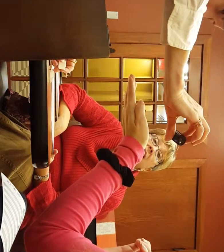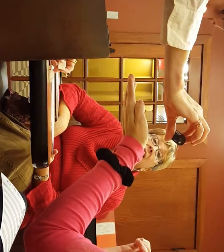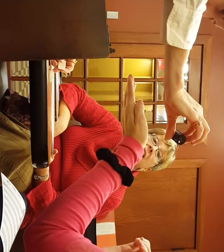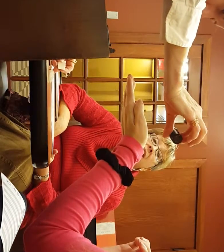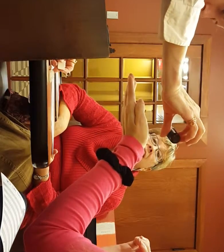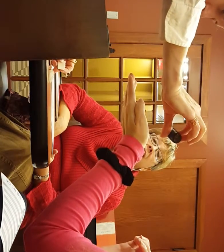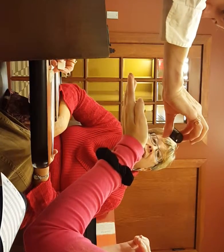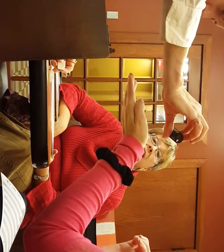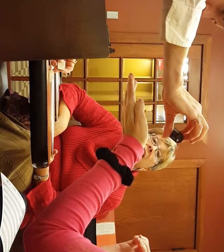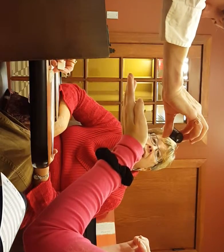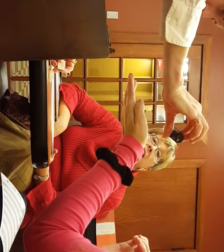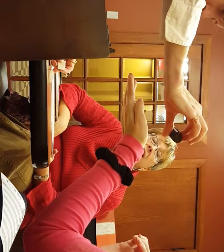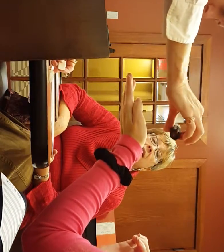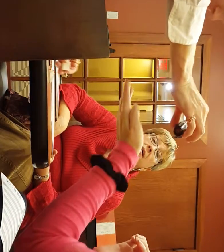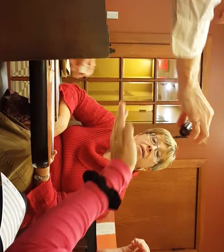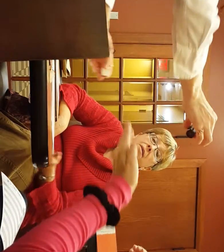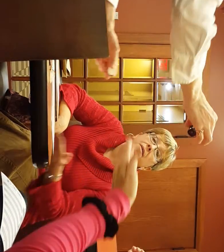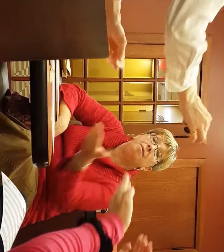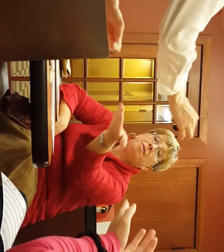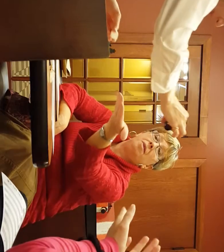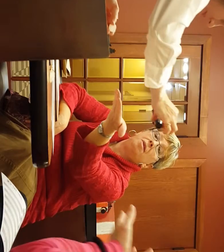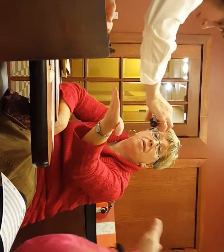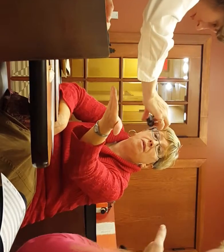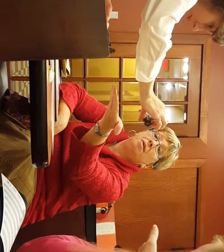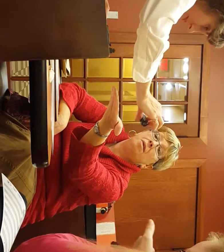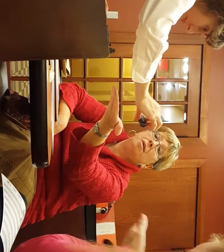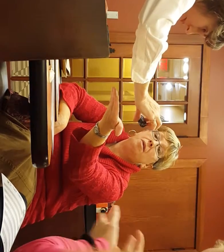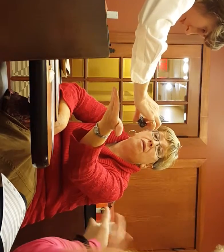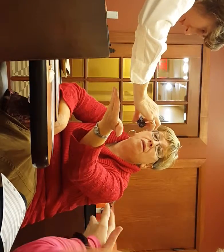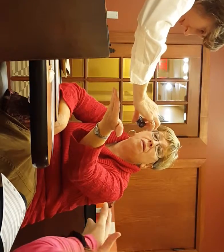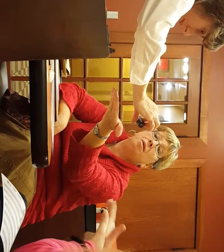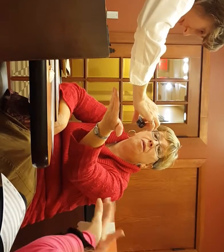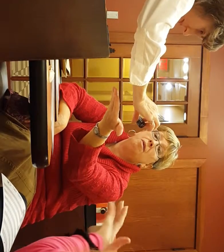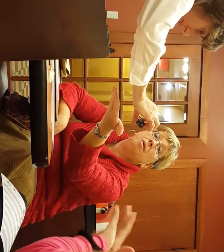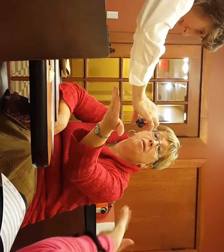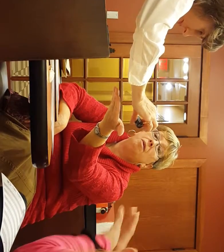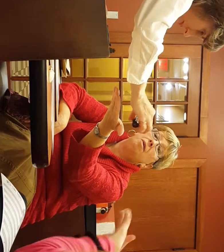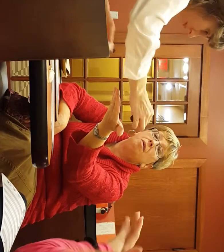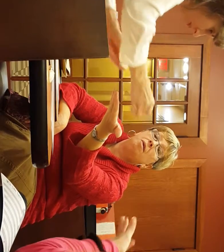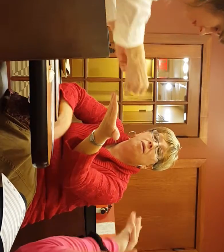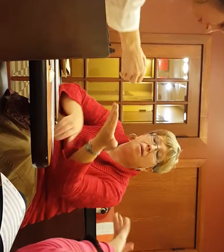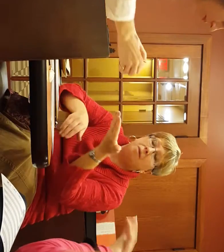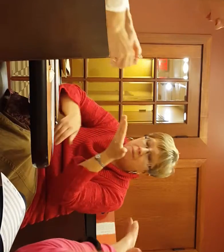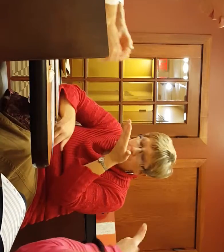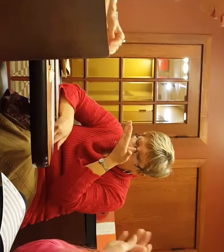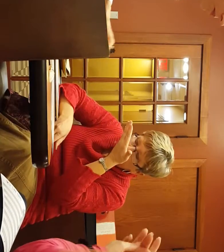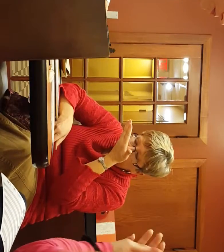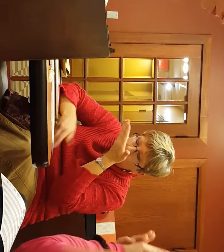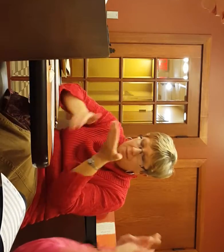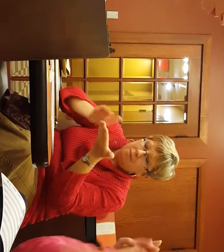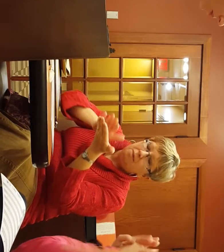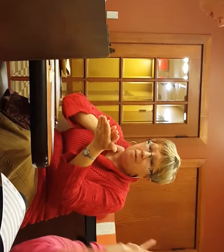Yeah, and it really does. So my son, there's another one that's in the kit called Digest, which has peppermint in it, a few